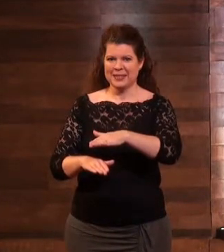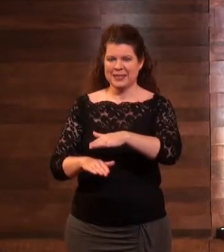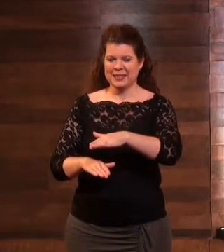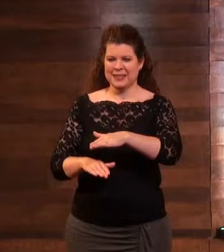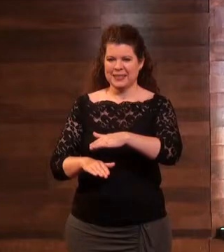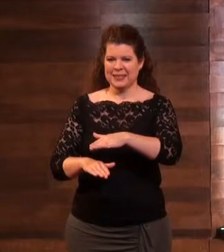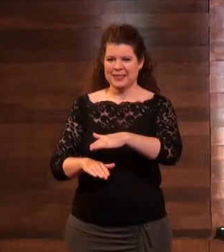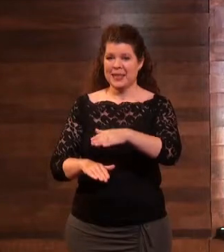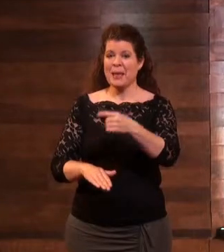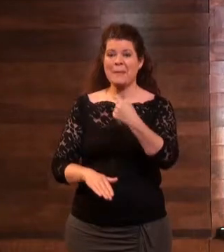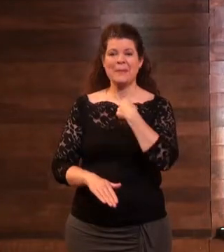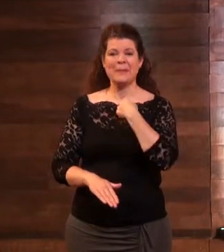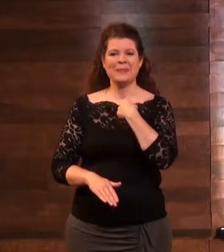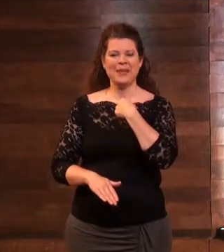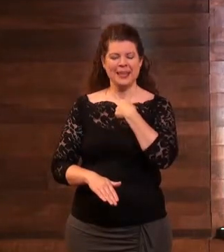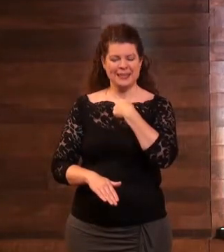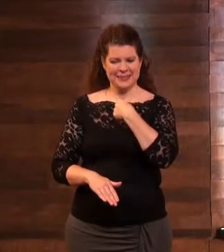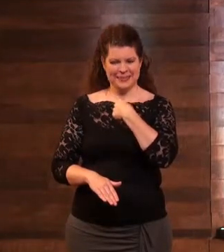You're looking at him.